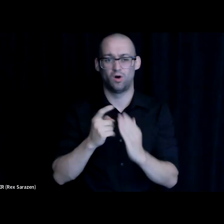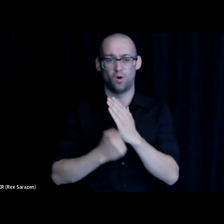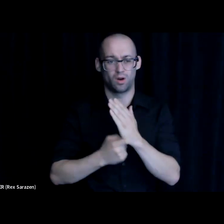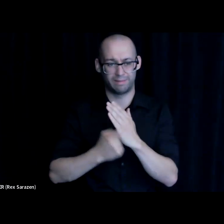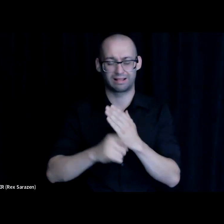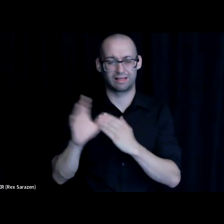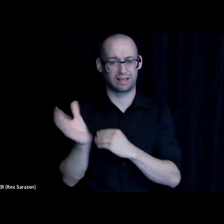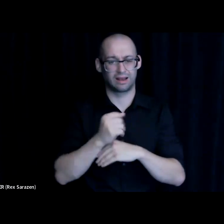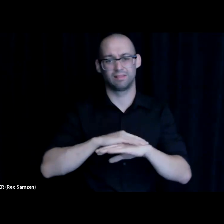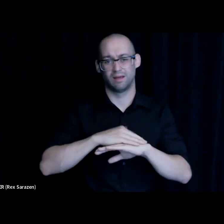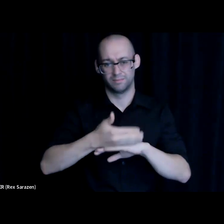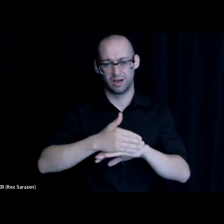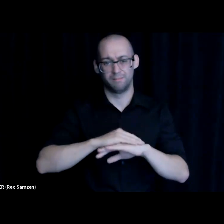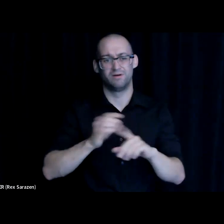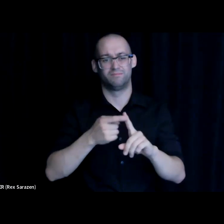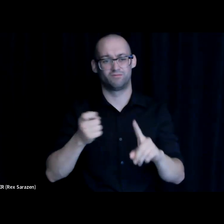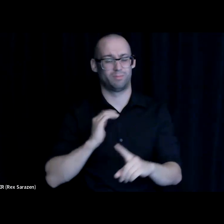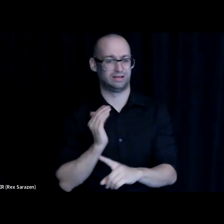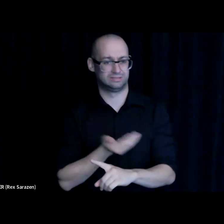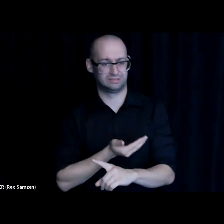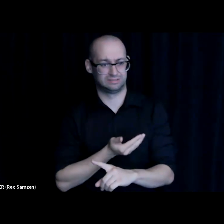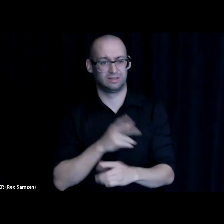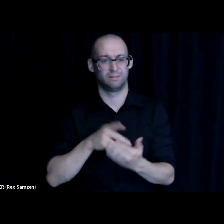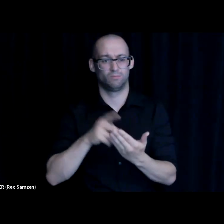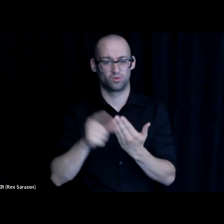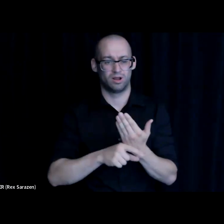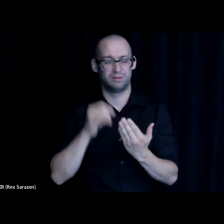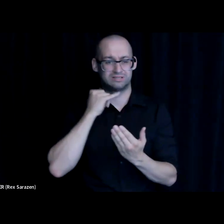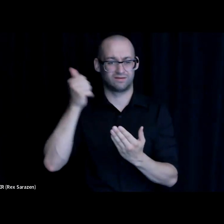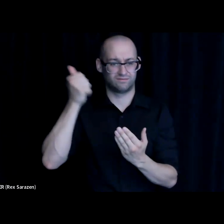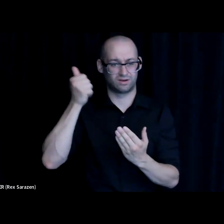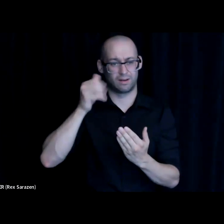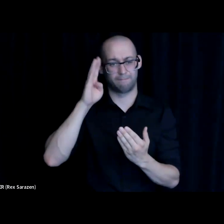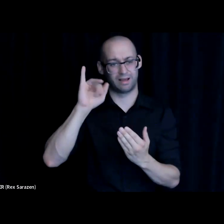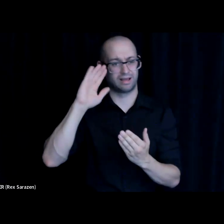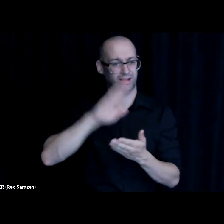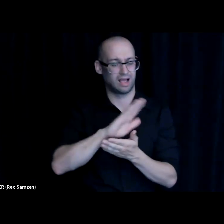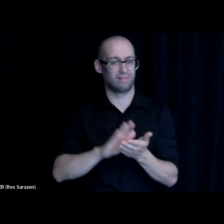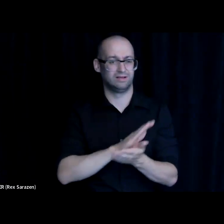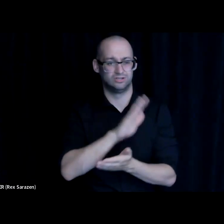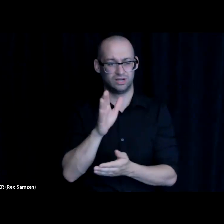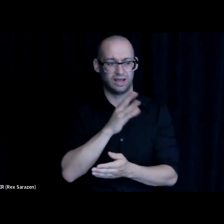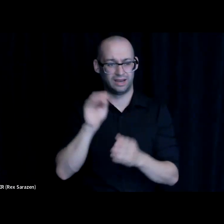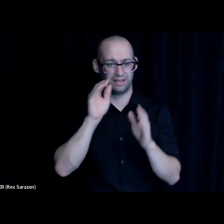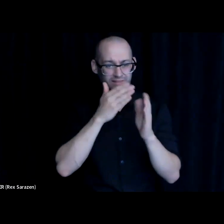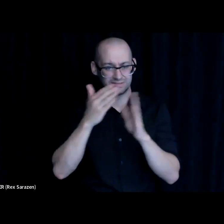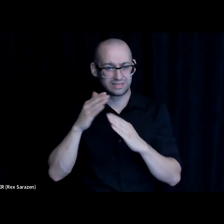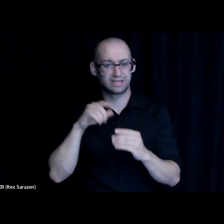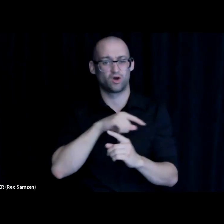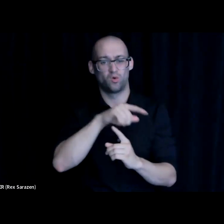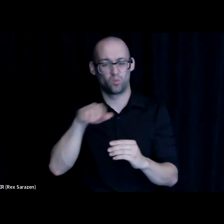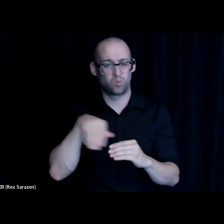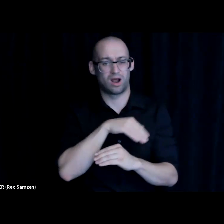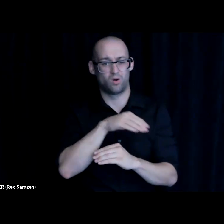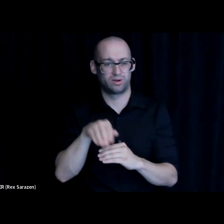us. So these programs are funded by the foundation of our college and the cities around us who actually offer us the